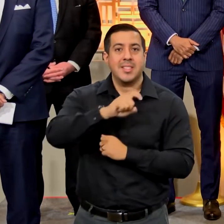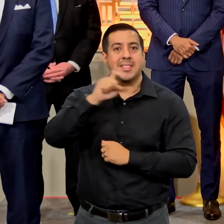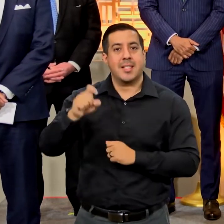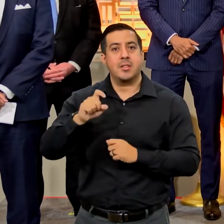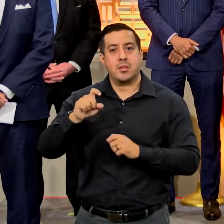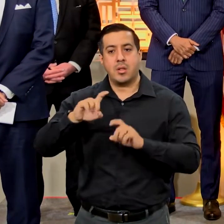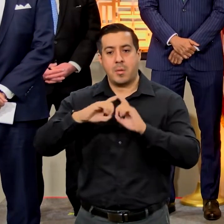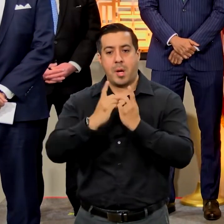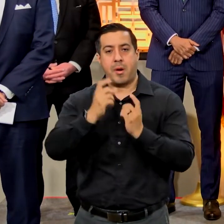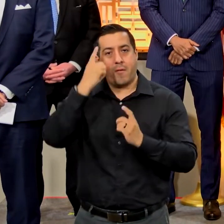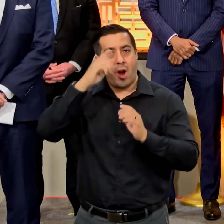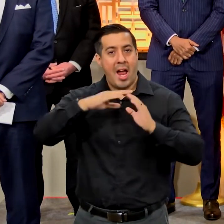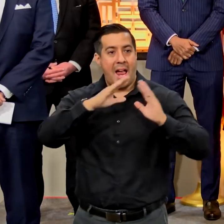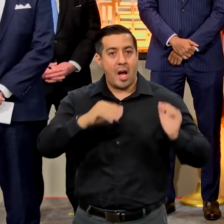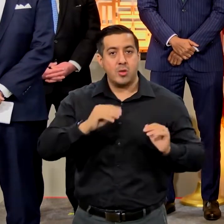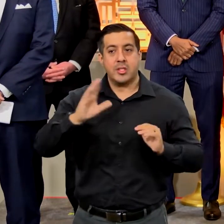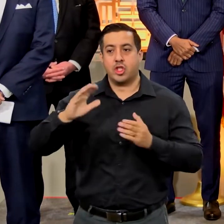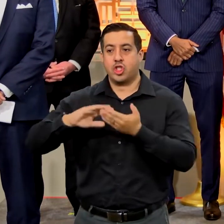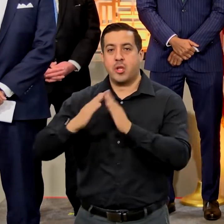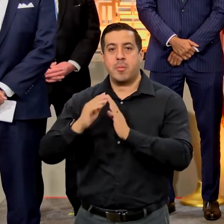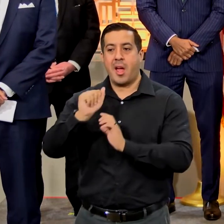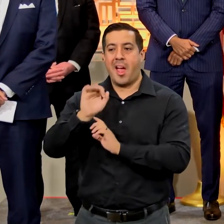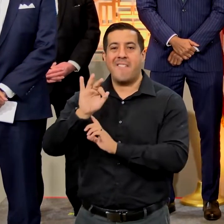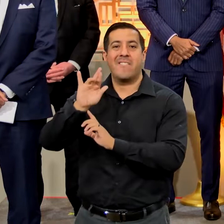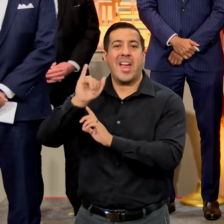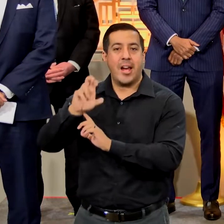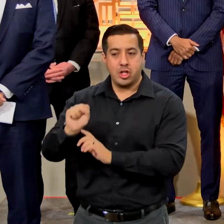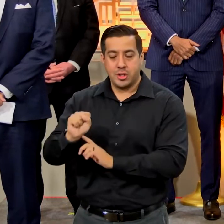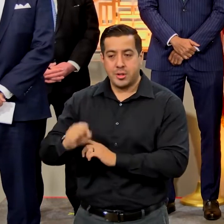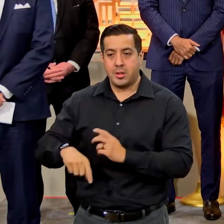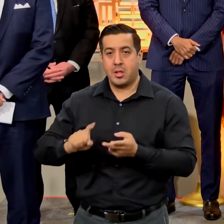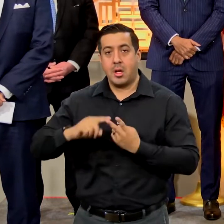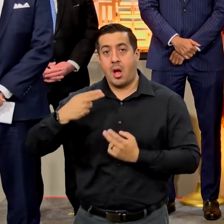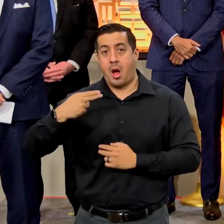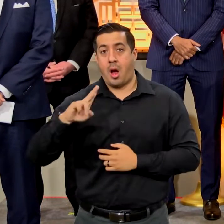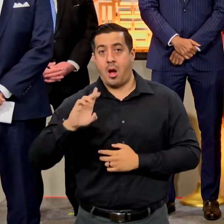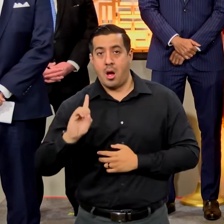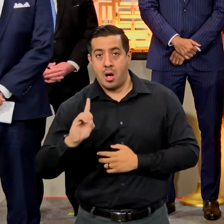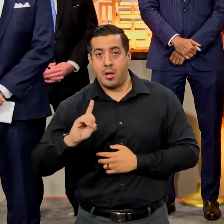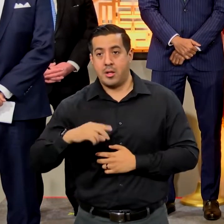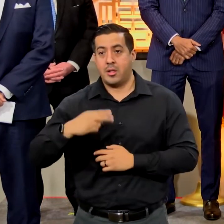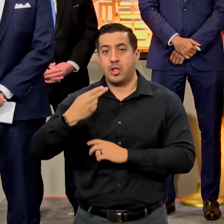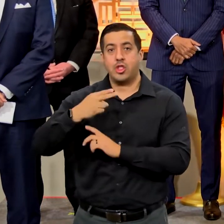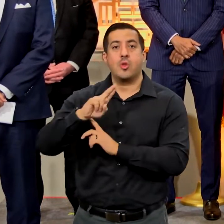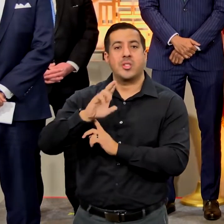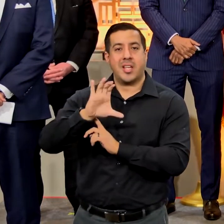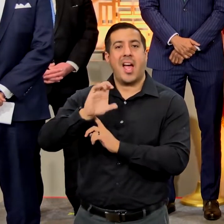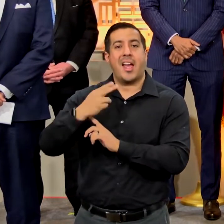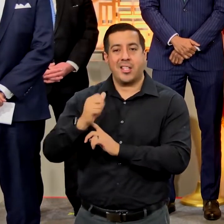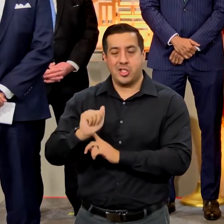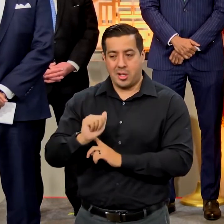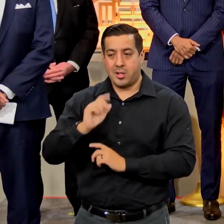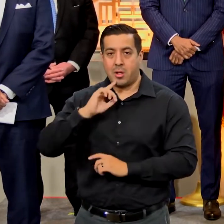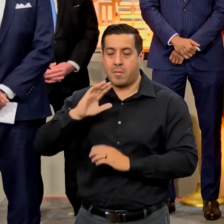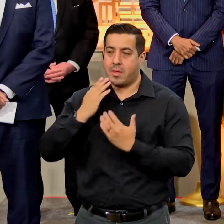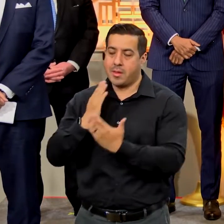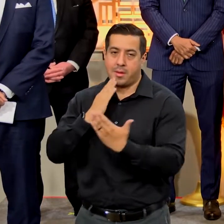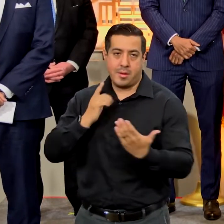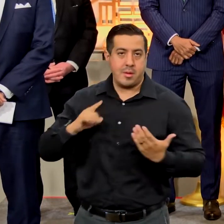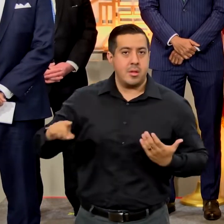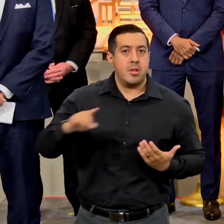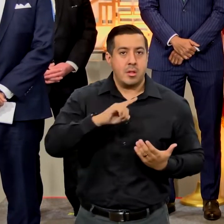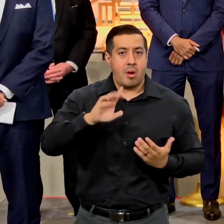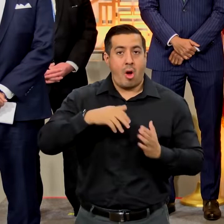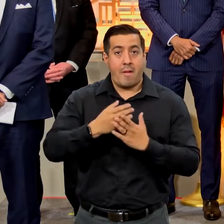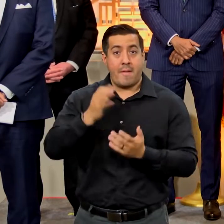of Housing and Community Affairs, HUD, and USICH, and especially grateful for the